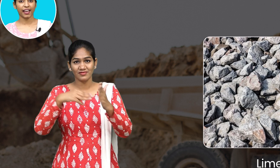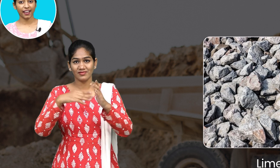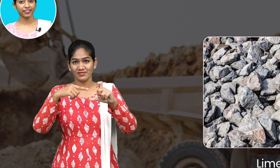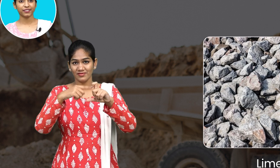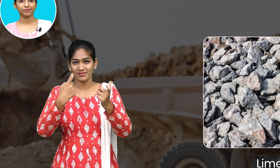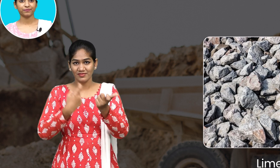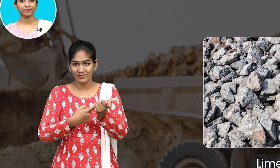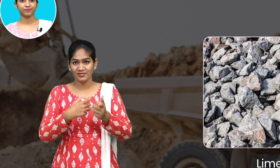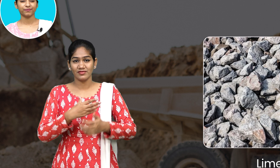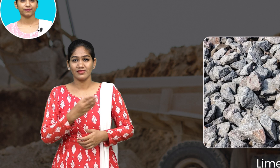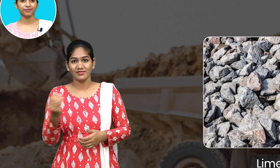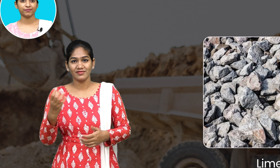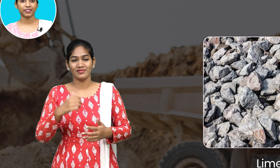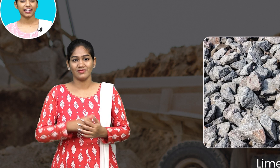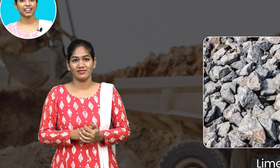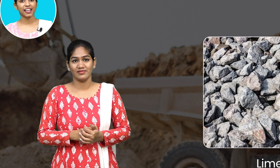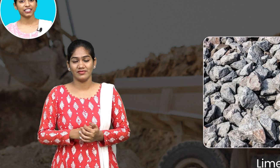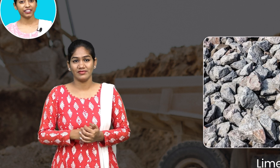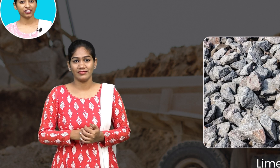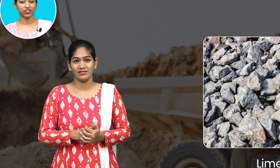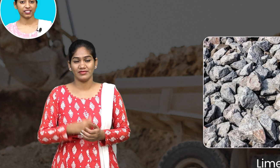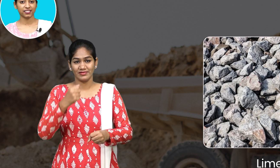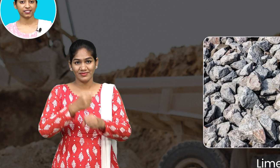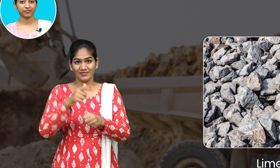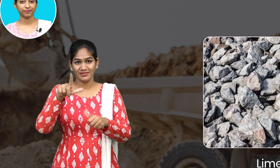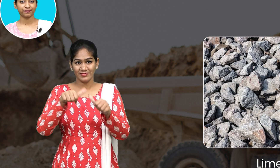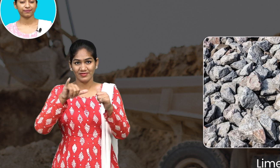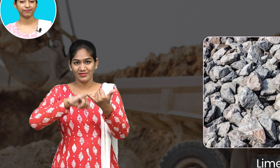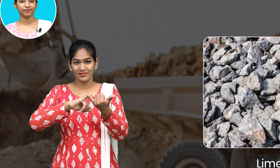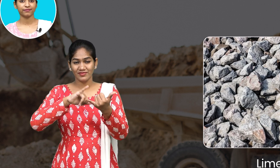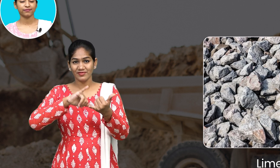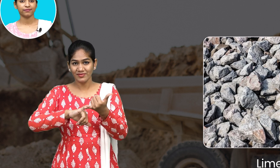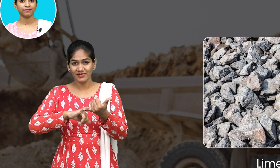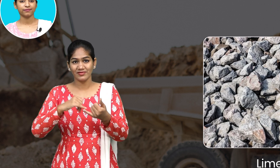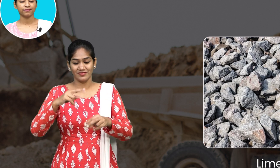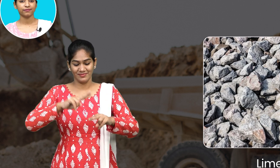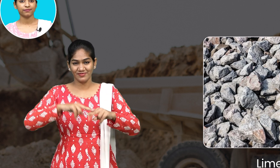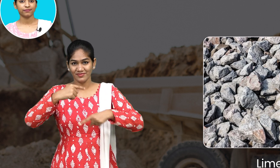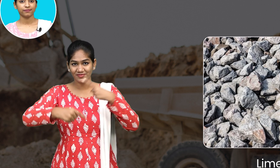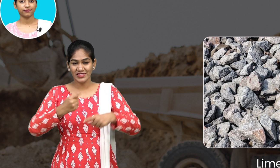and glass industries.